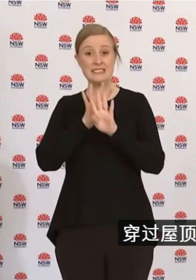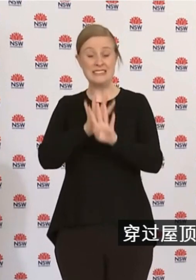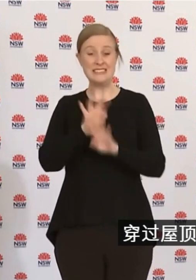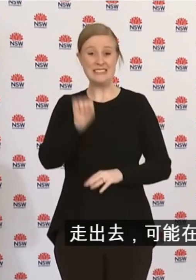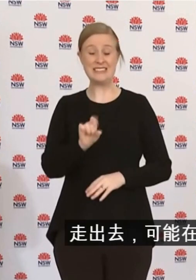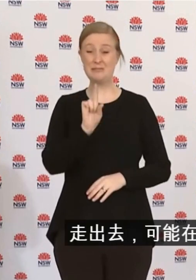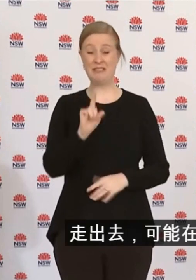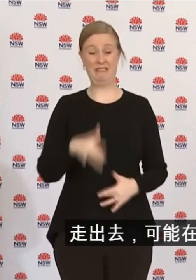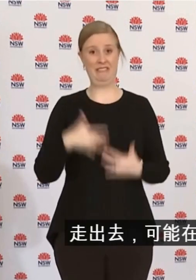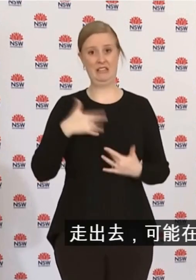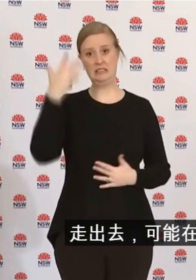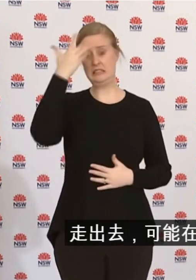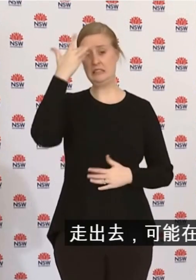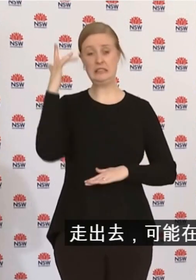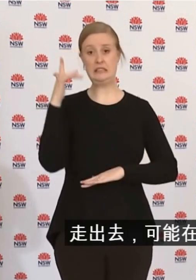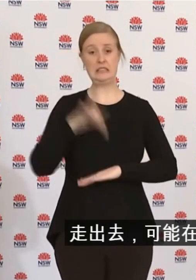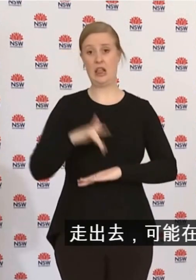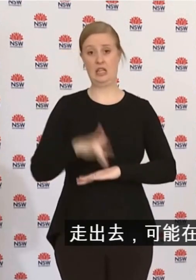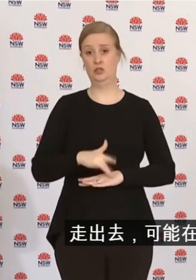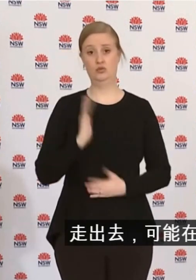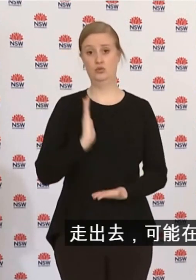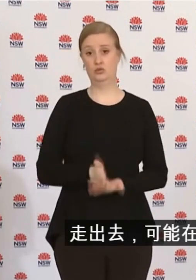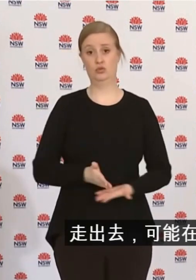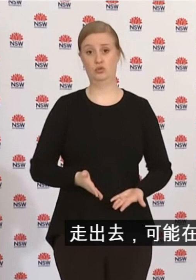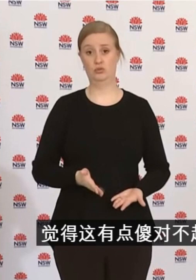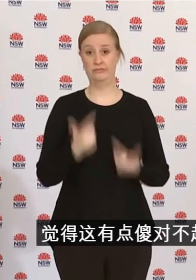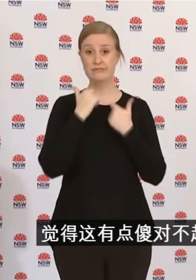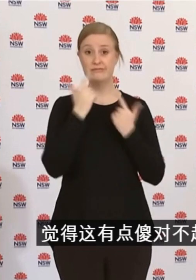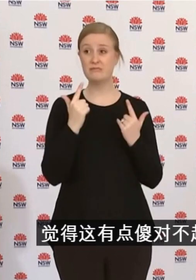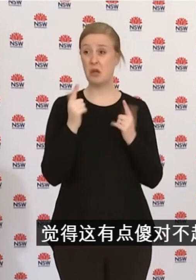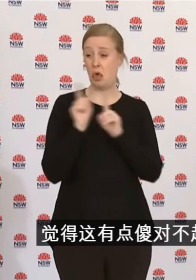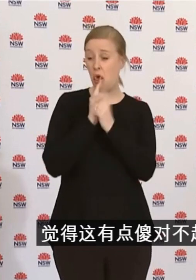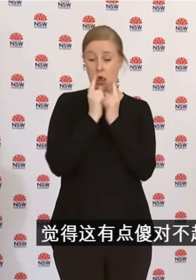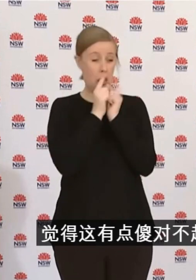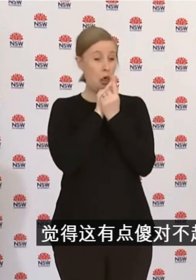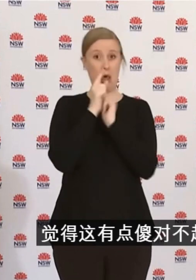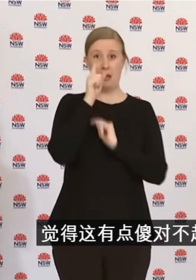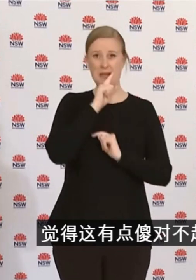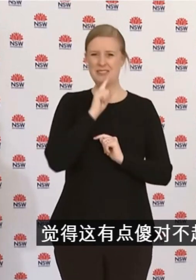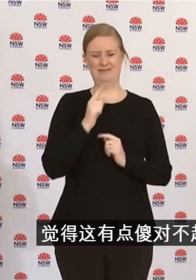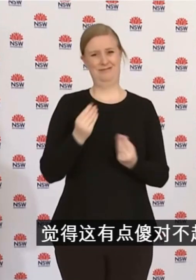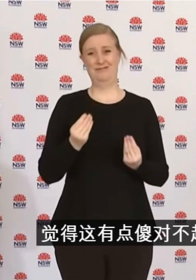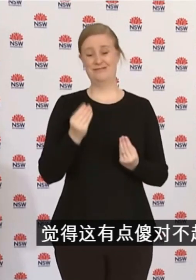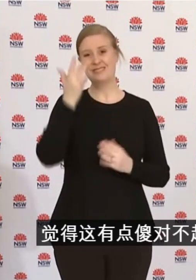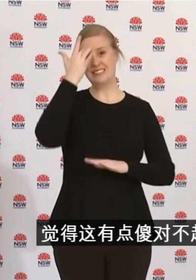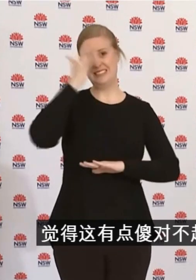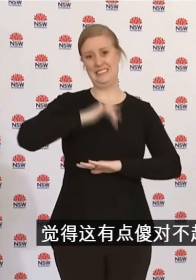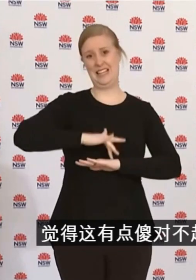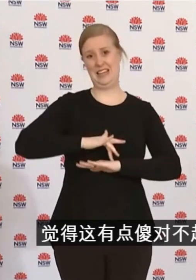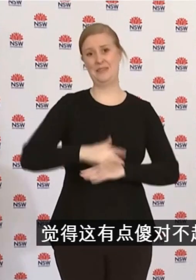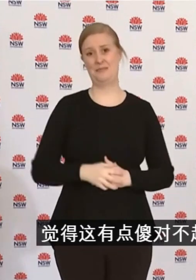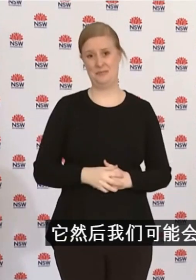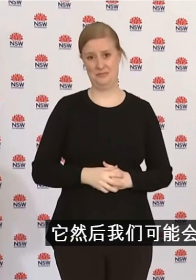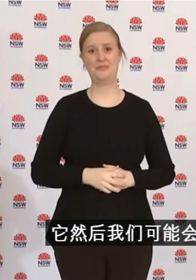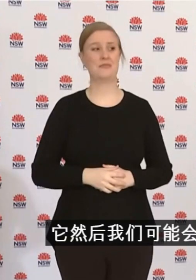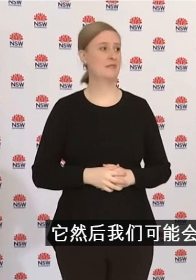to get out there and possibly be close to each other in a demonstration. I just think that's a bit silly. But anyway, sorry, can I do